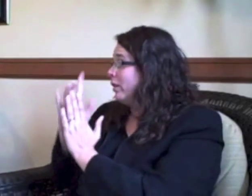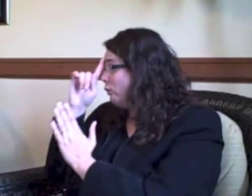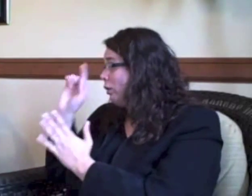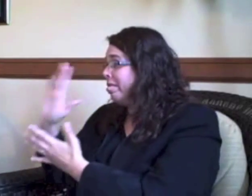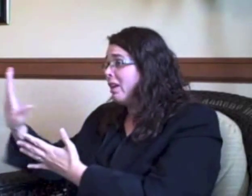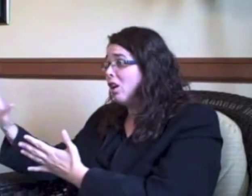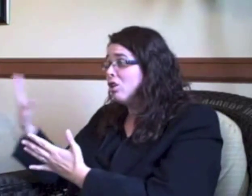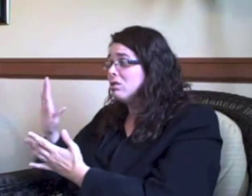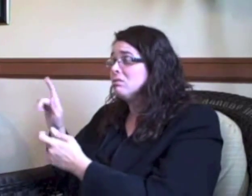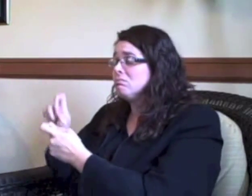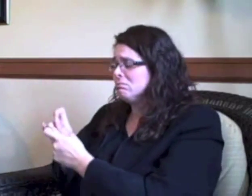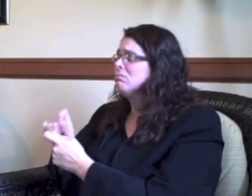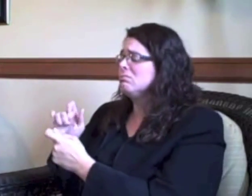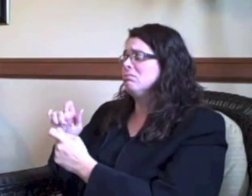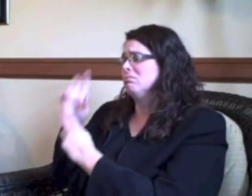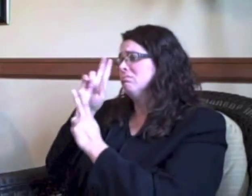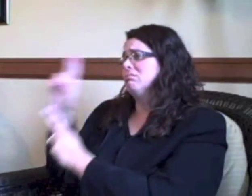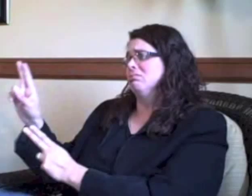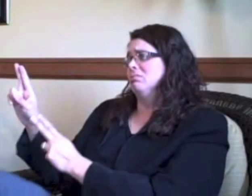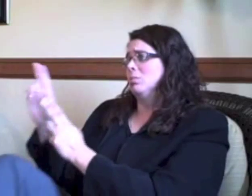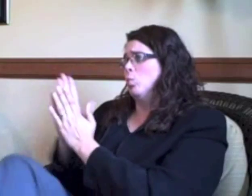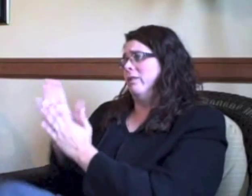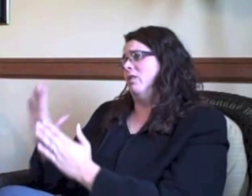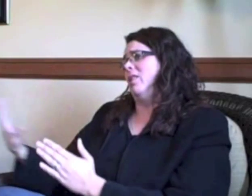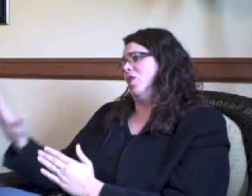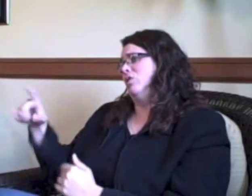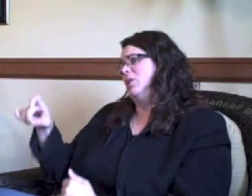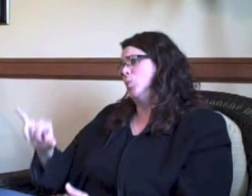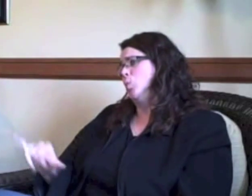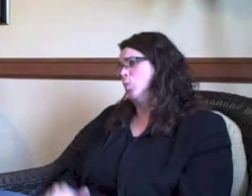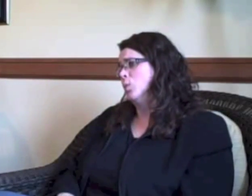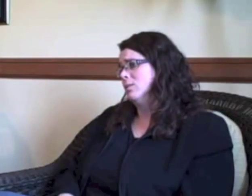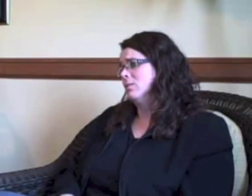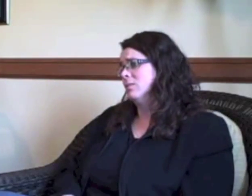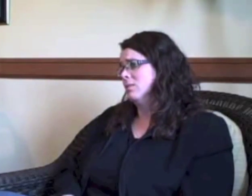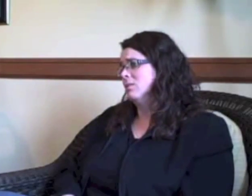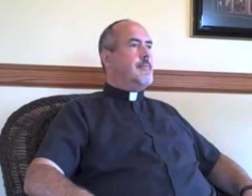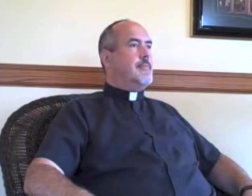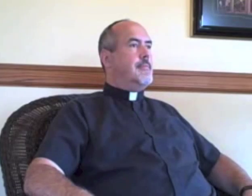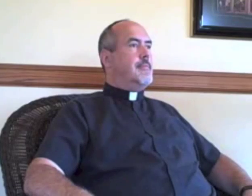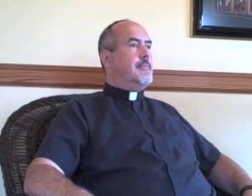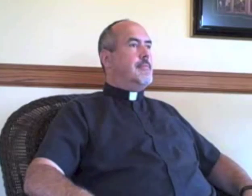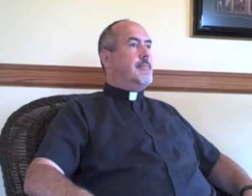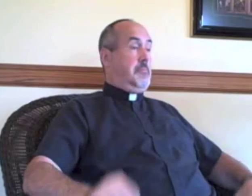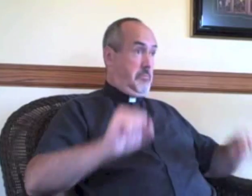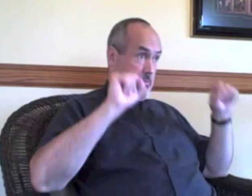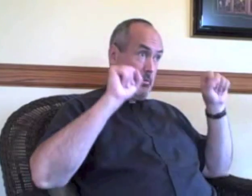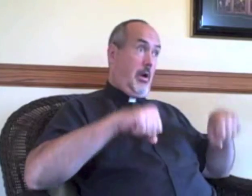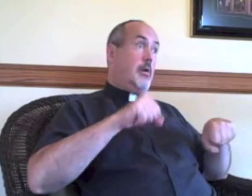prayers. And people ask me to pray for them, and of course I do honor those wishes as well.